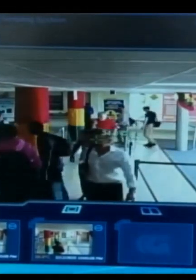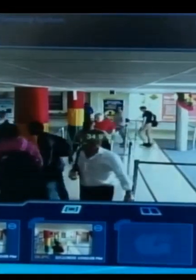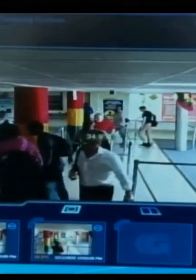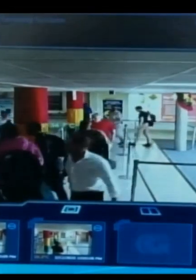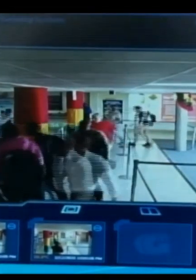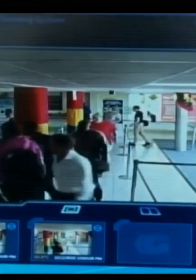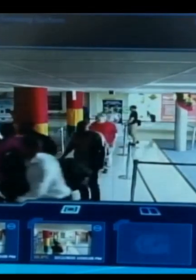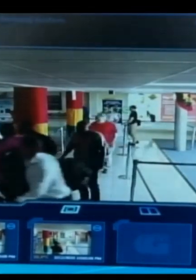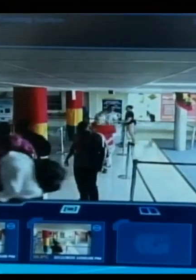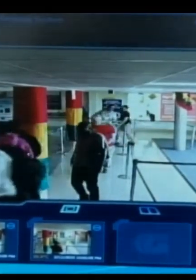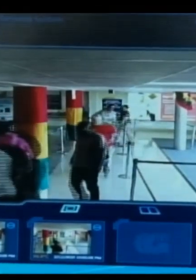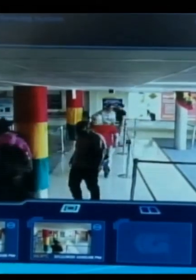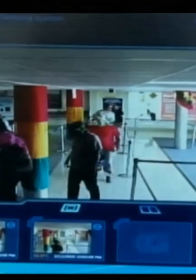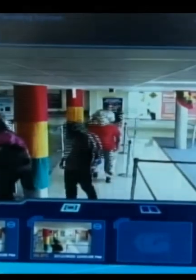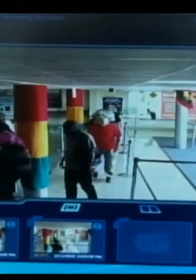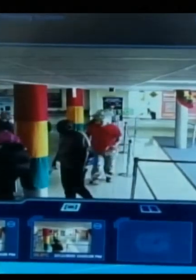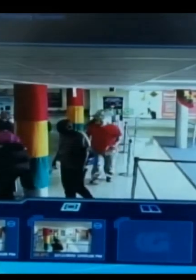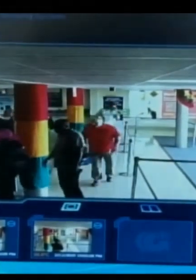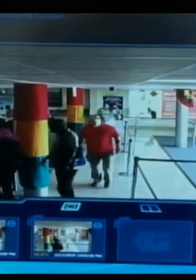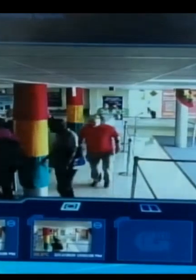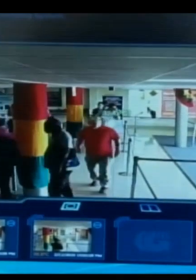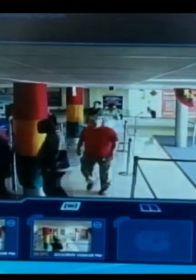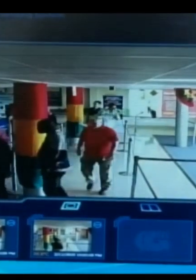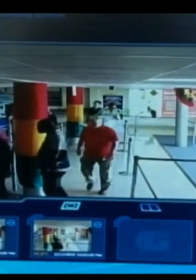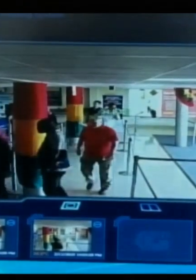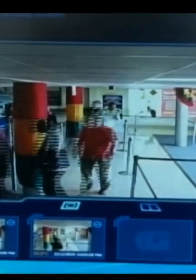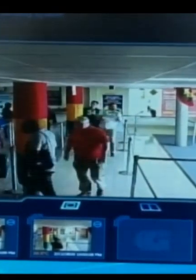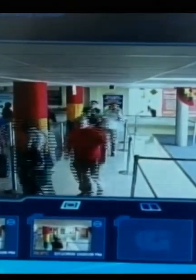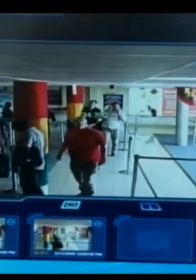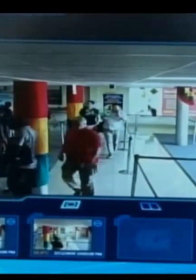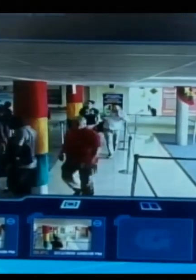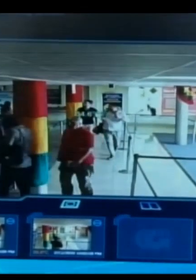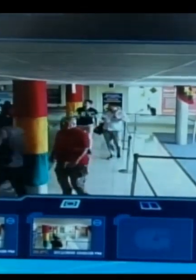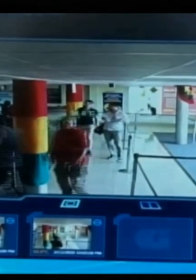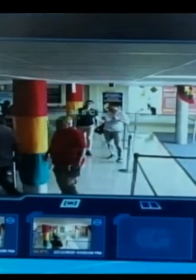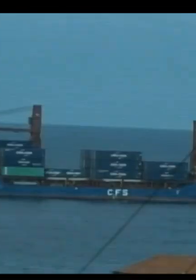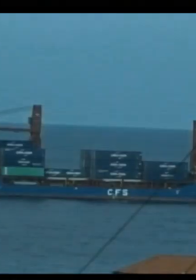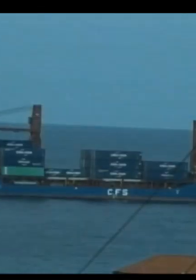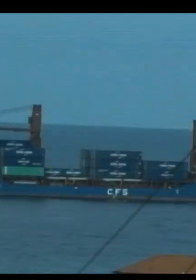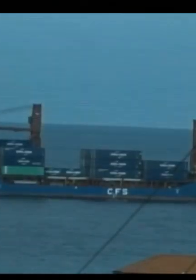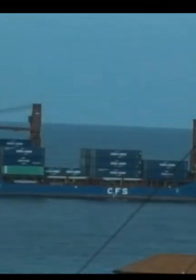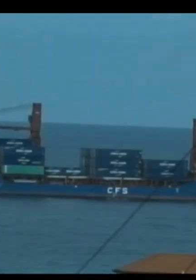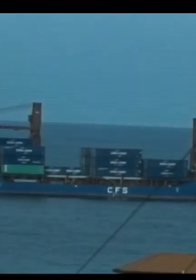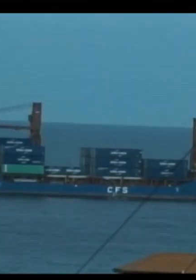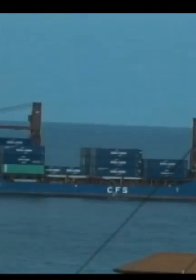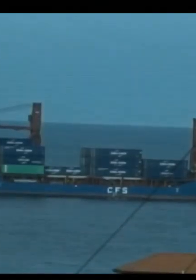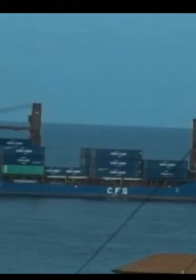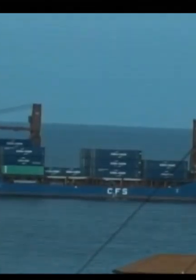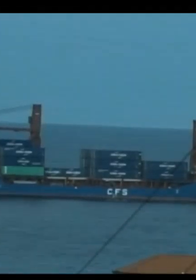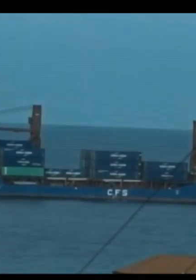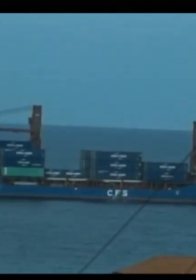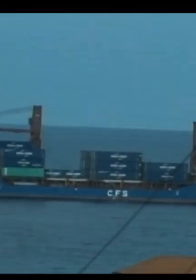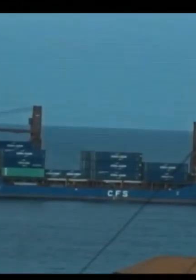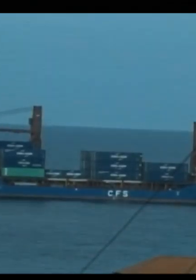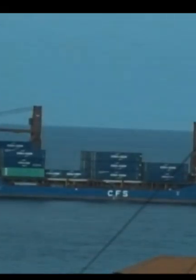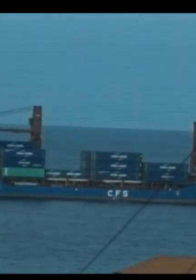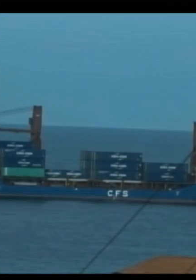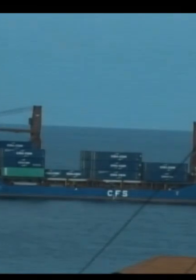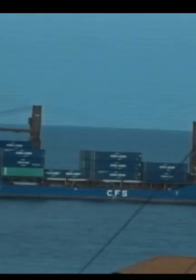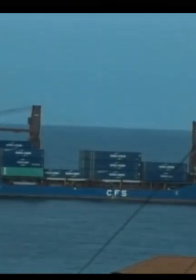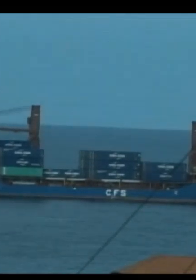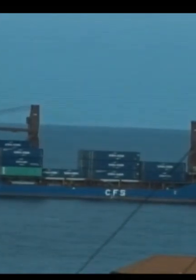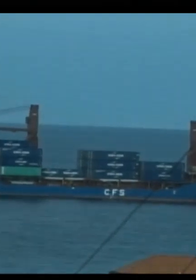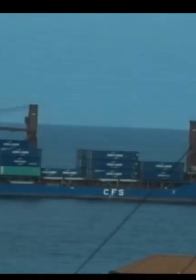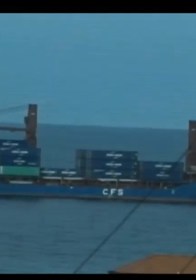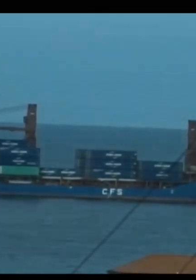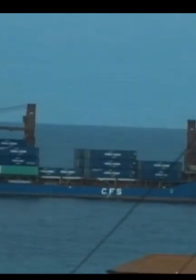passengers. And just as stringent protective and preparatory measures are in place at the MBIA, so too is Grenada's port that welcomes cruise